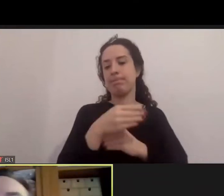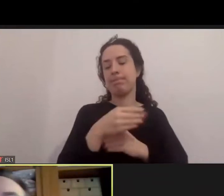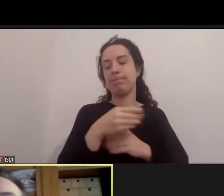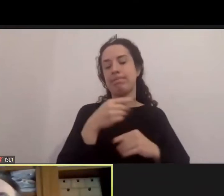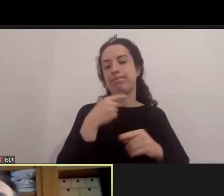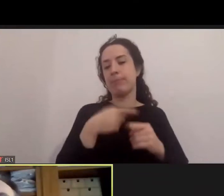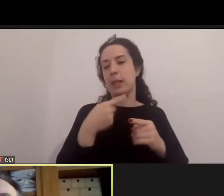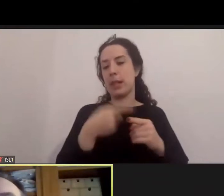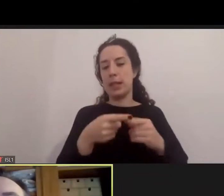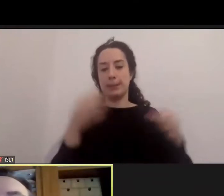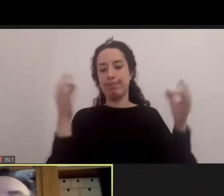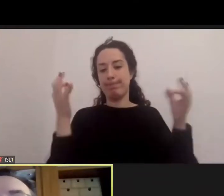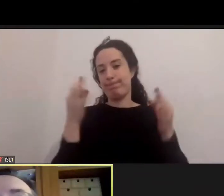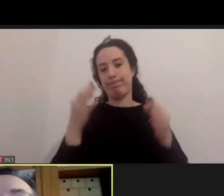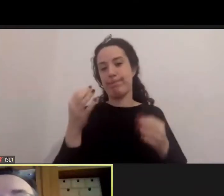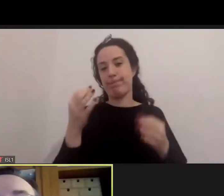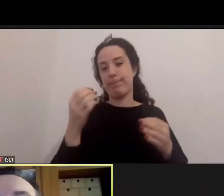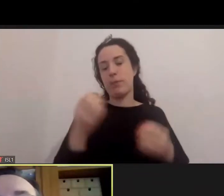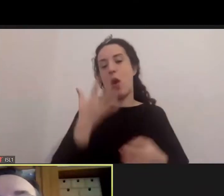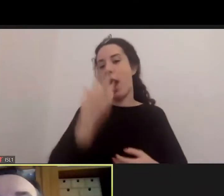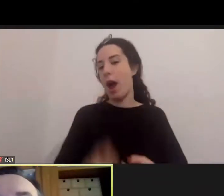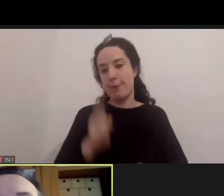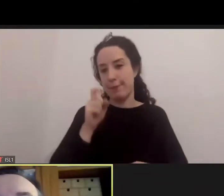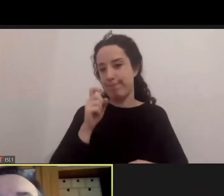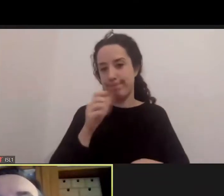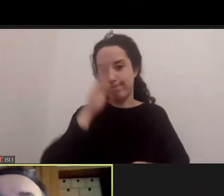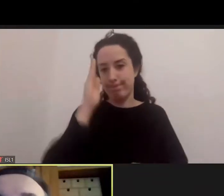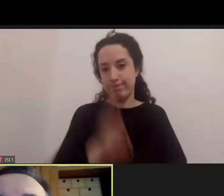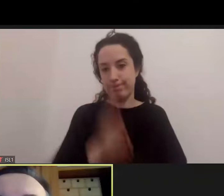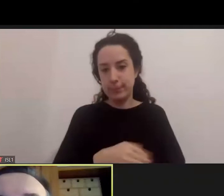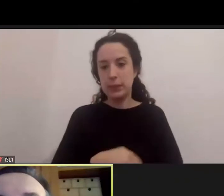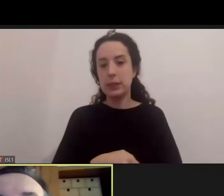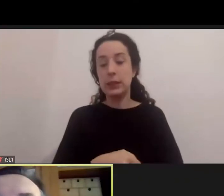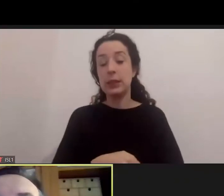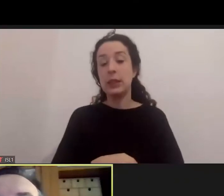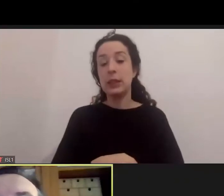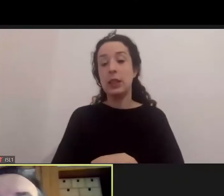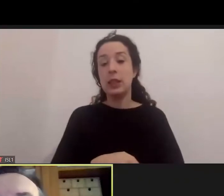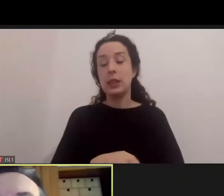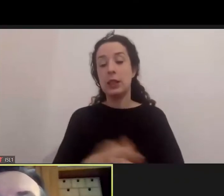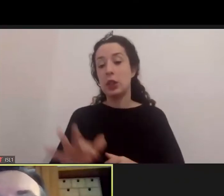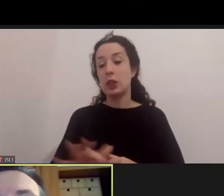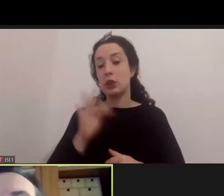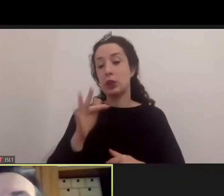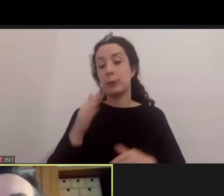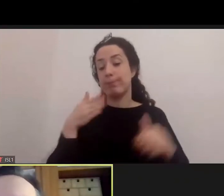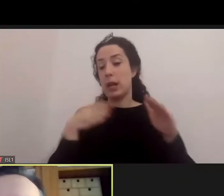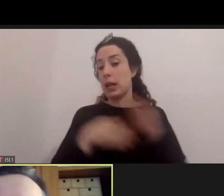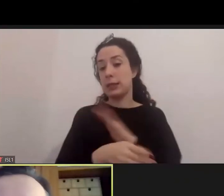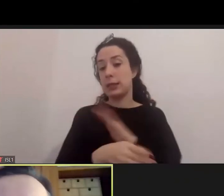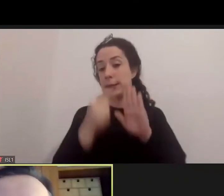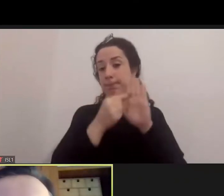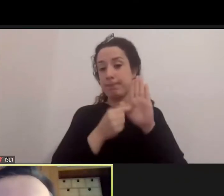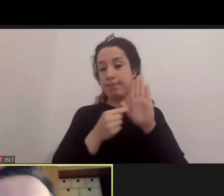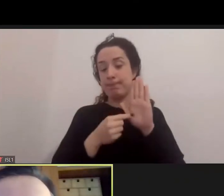and it also puts accessibility requirements for public procurement and